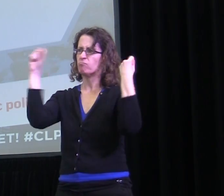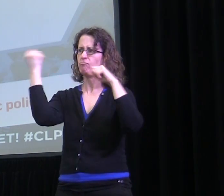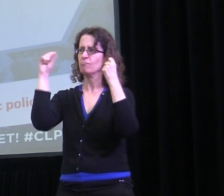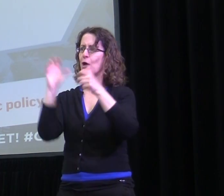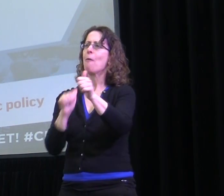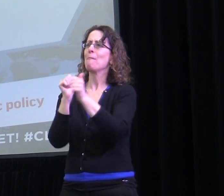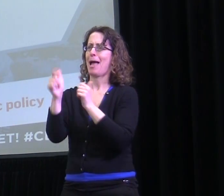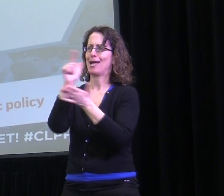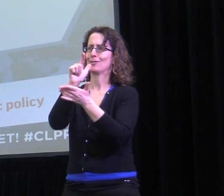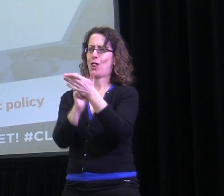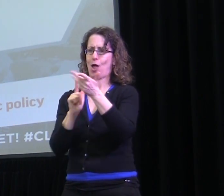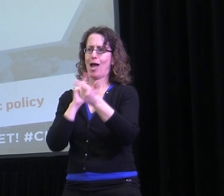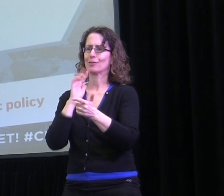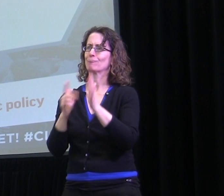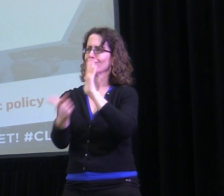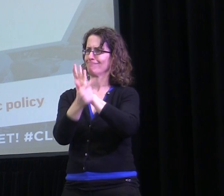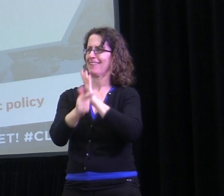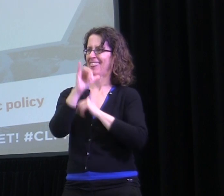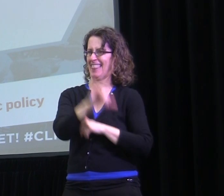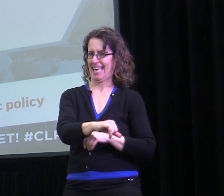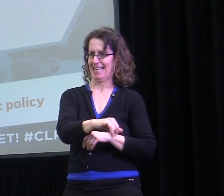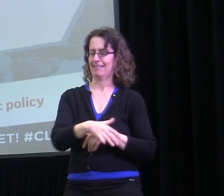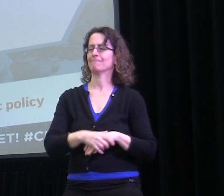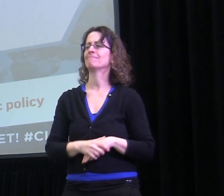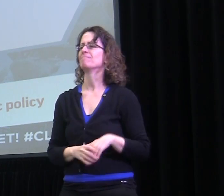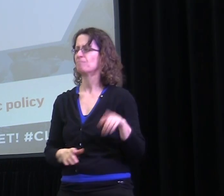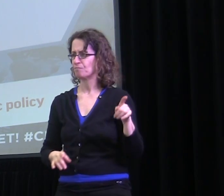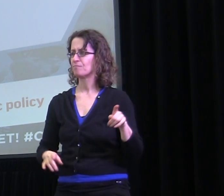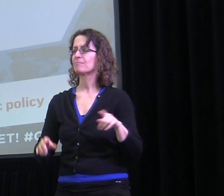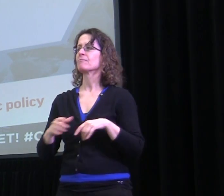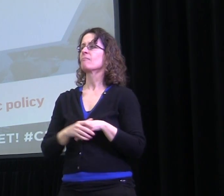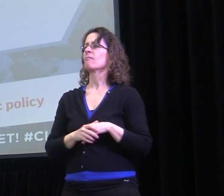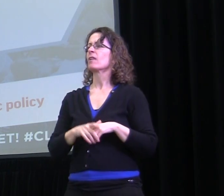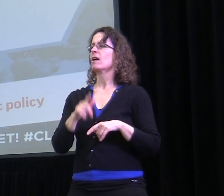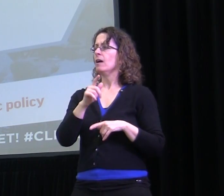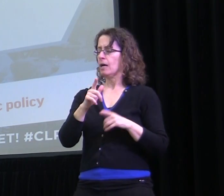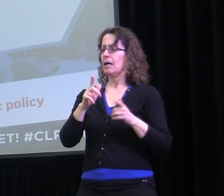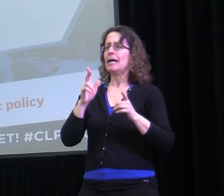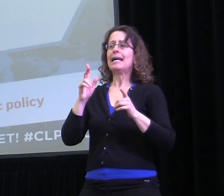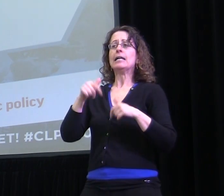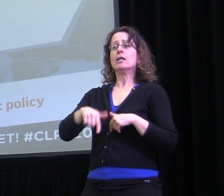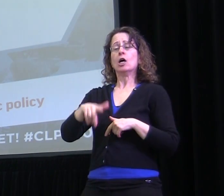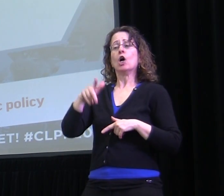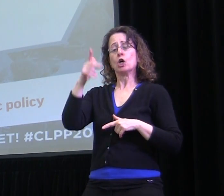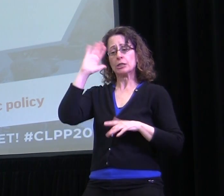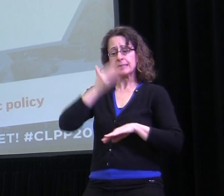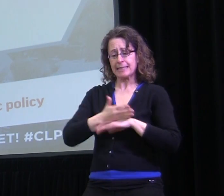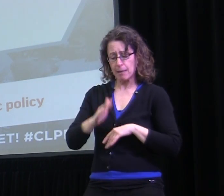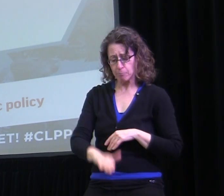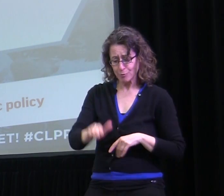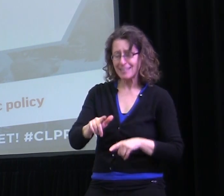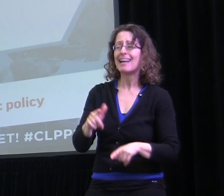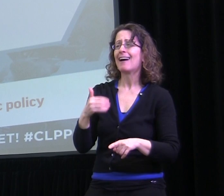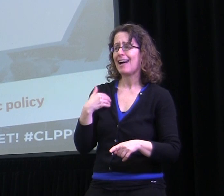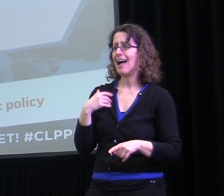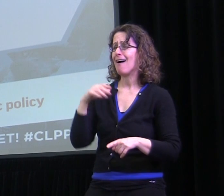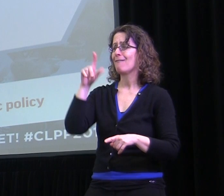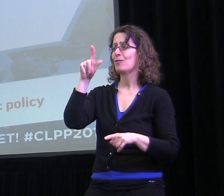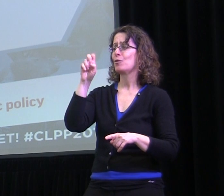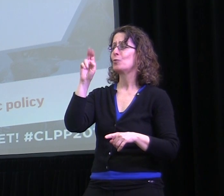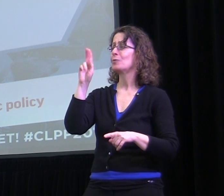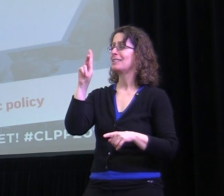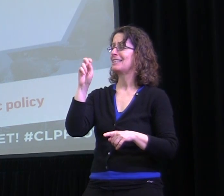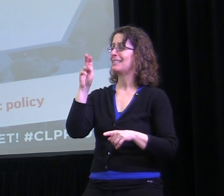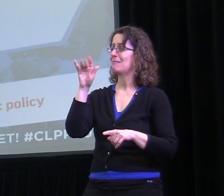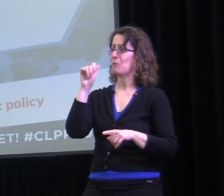Kenzie juggled phone calls, interviews, probation, and more in between the intensity of parenting her baby Titus, who was diagnosed with leukemia at 5 months